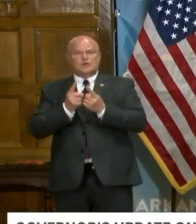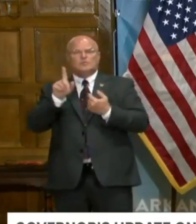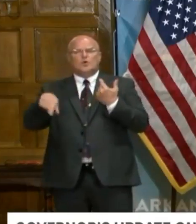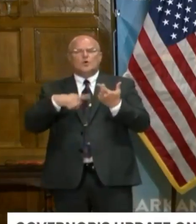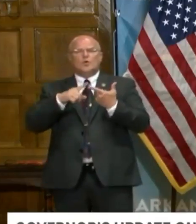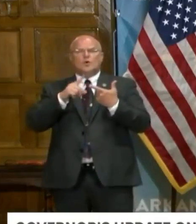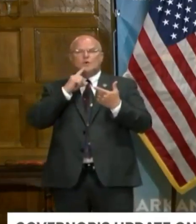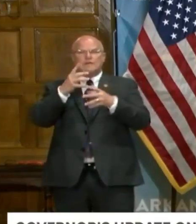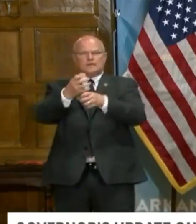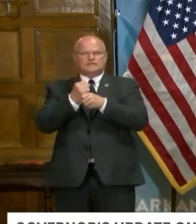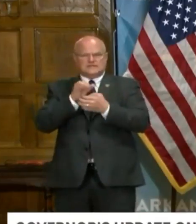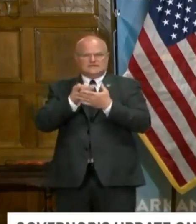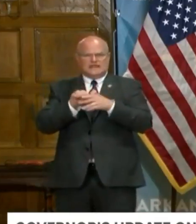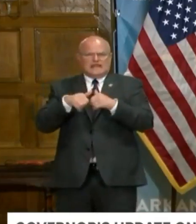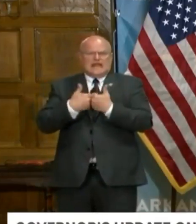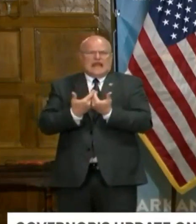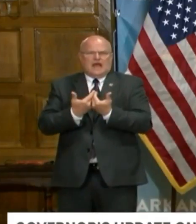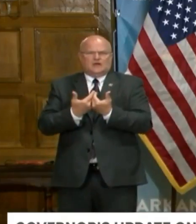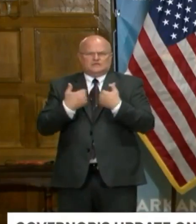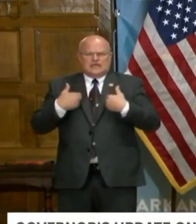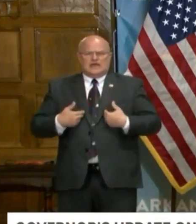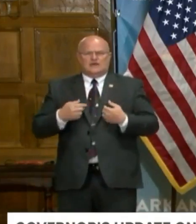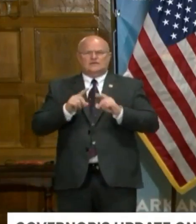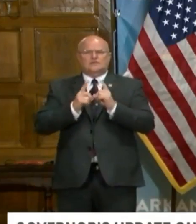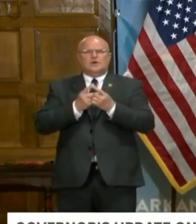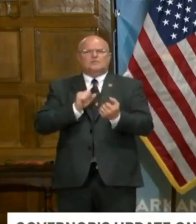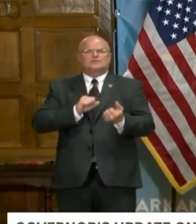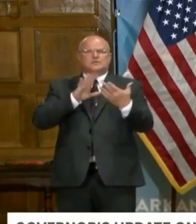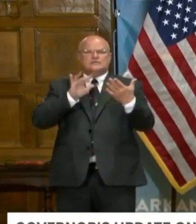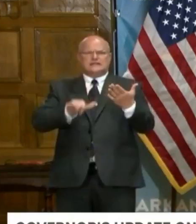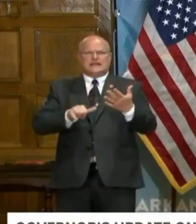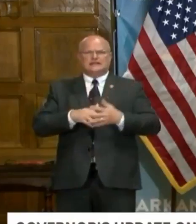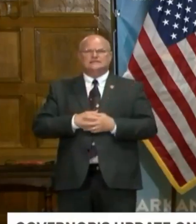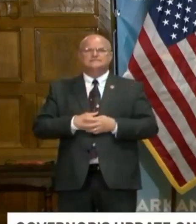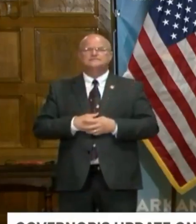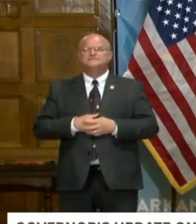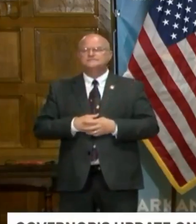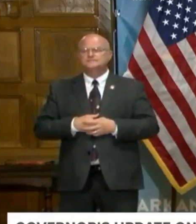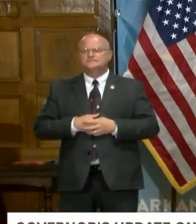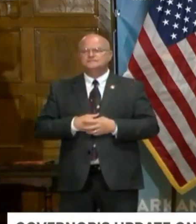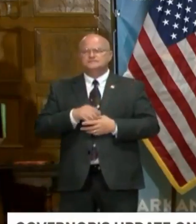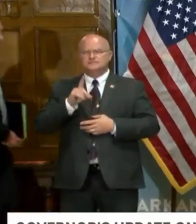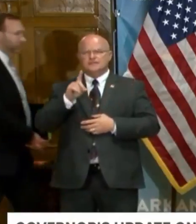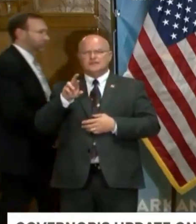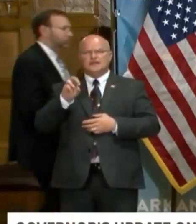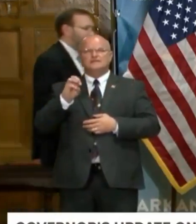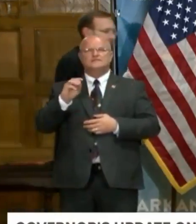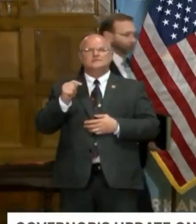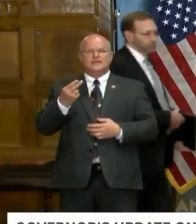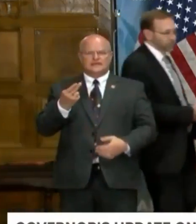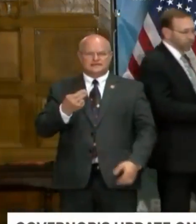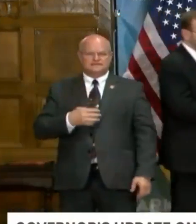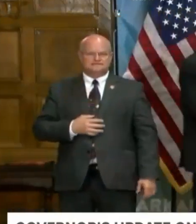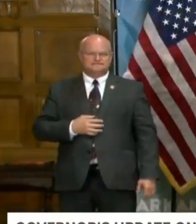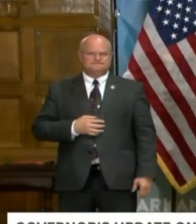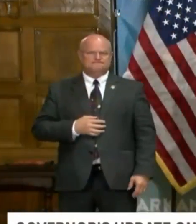will they be receiving those, and how is the health department addressing this? Dr. Smith.